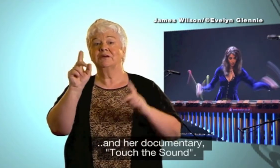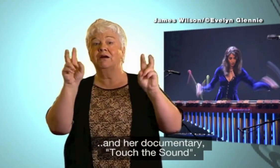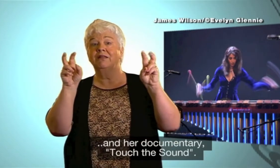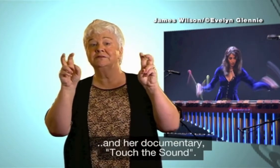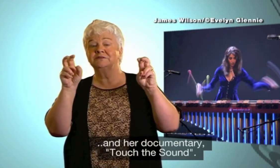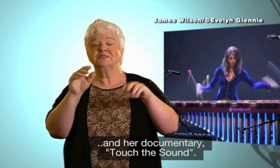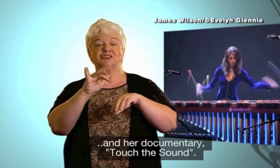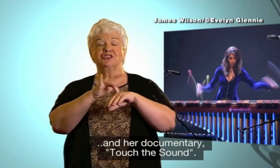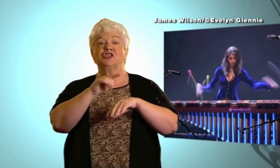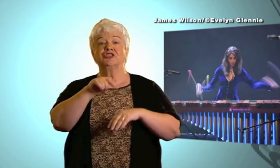Touch the Sound.